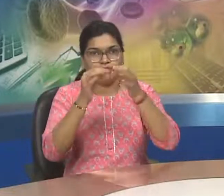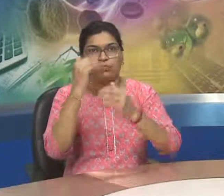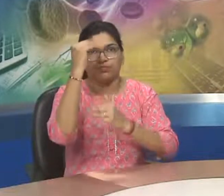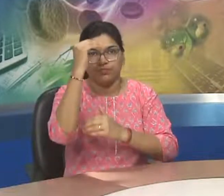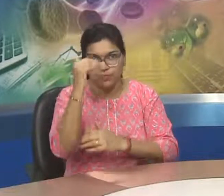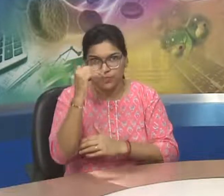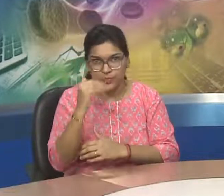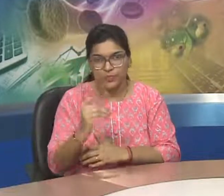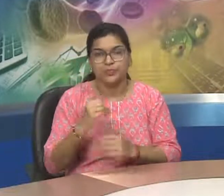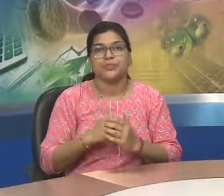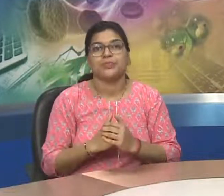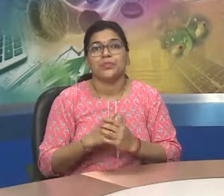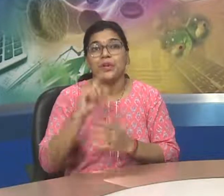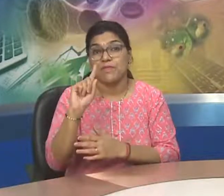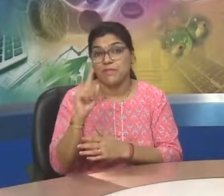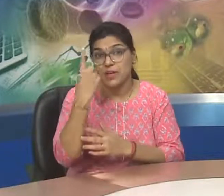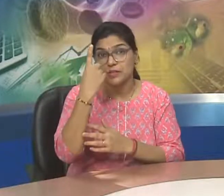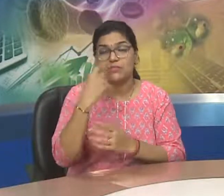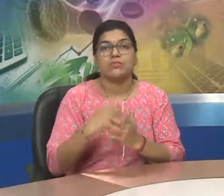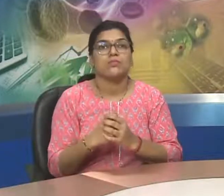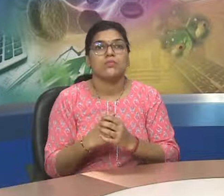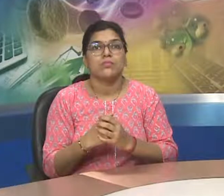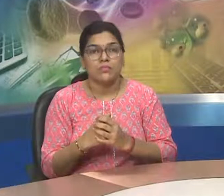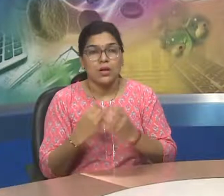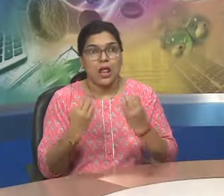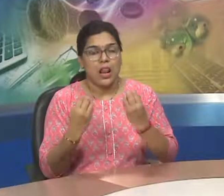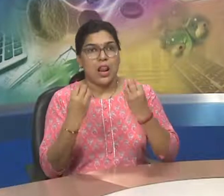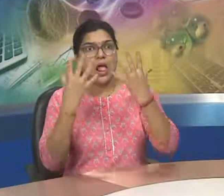Abiotic components: